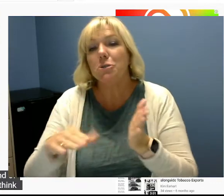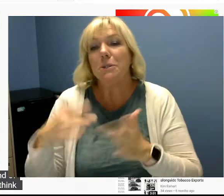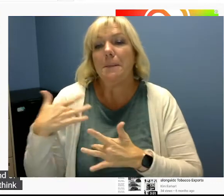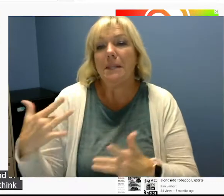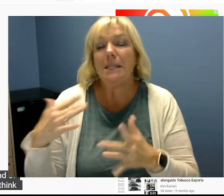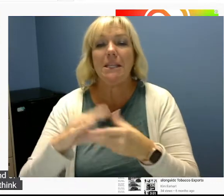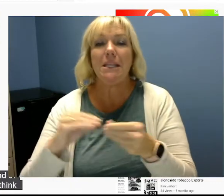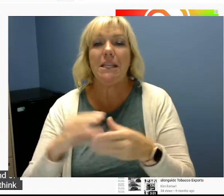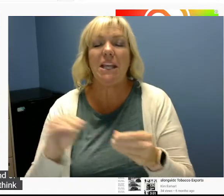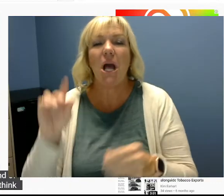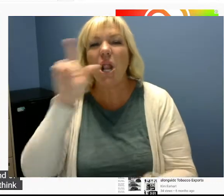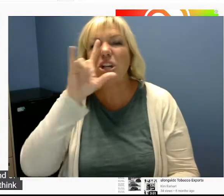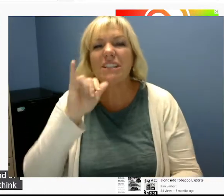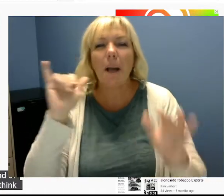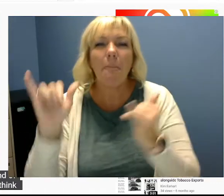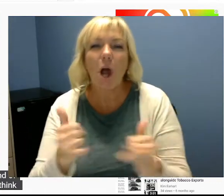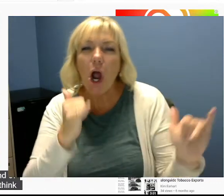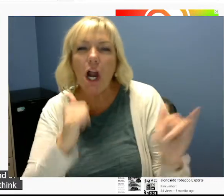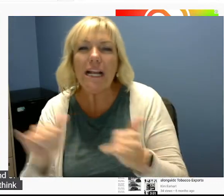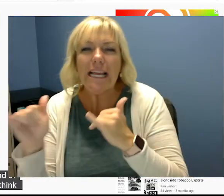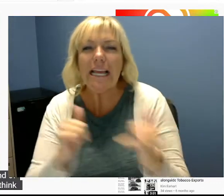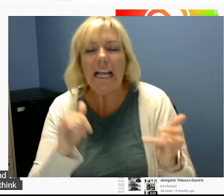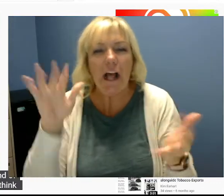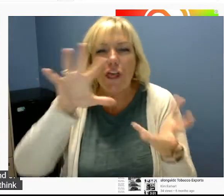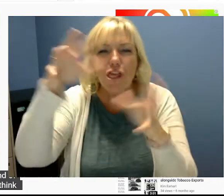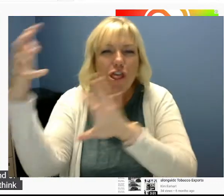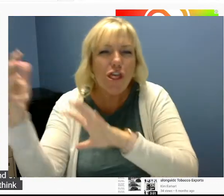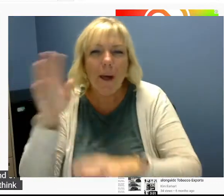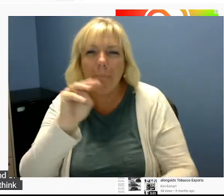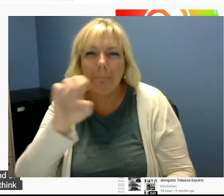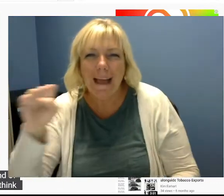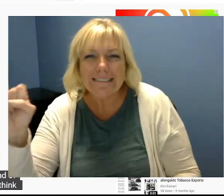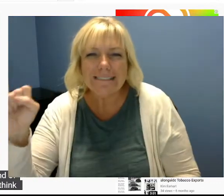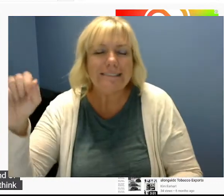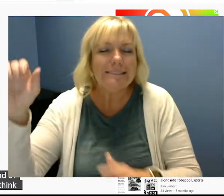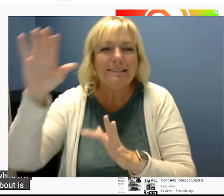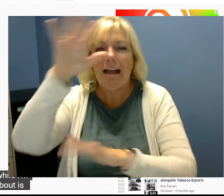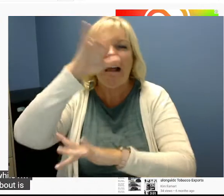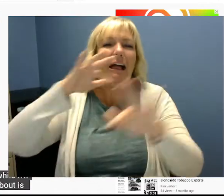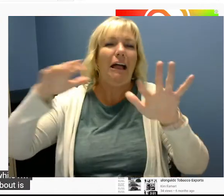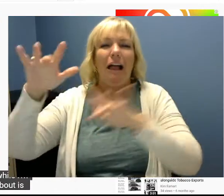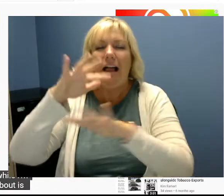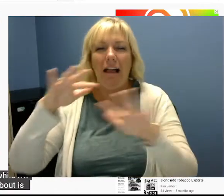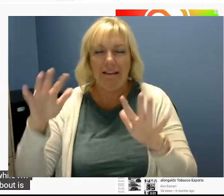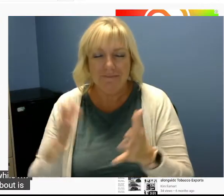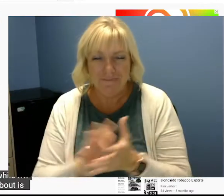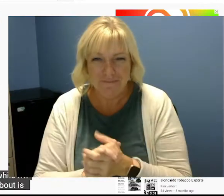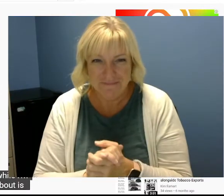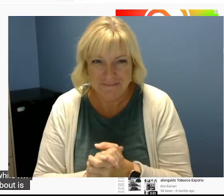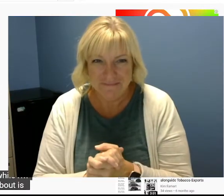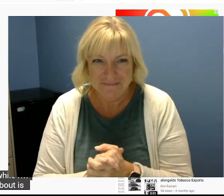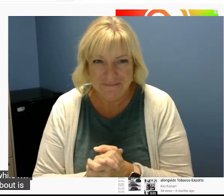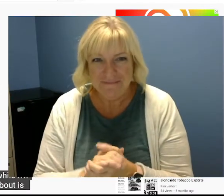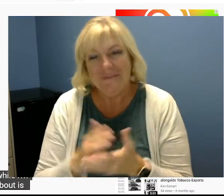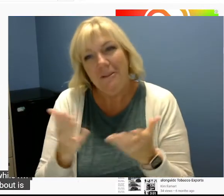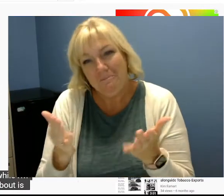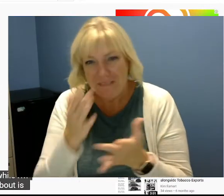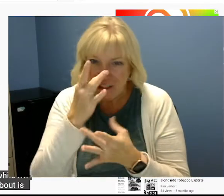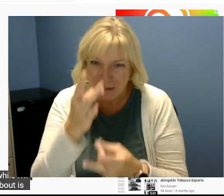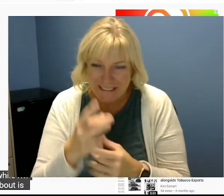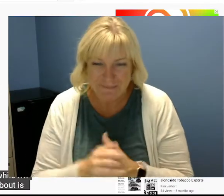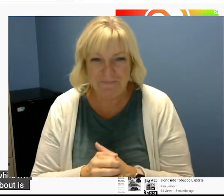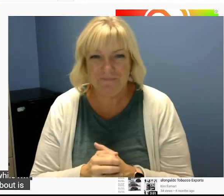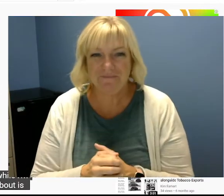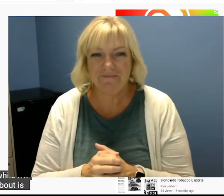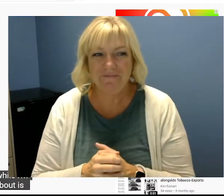looks kind of messy, kind of chaotic. And then the next thing to think about, I'm looking at the cartoon here while